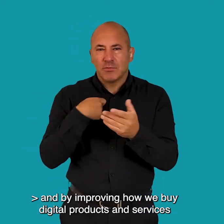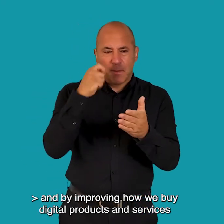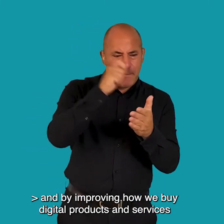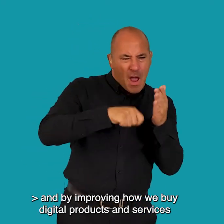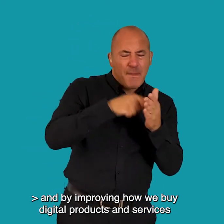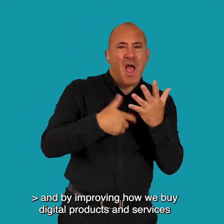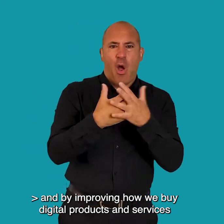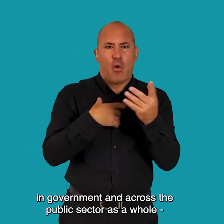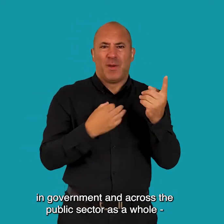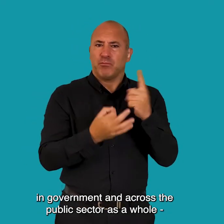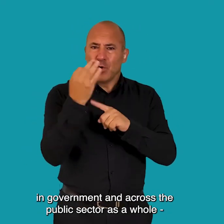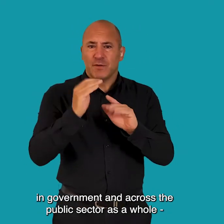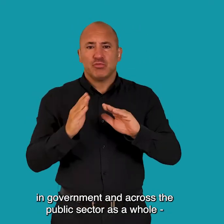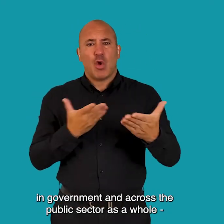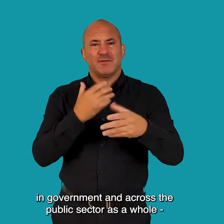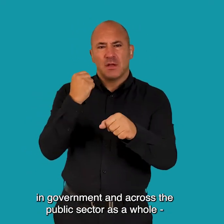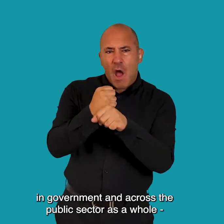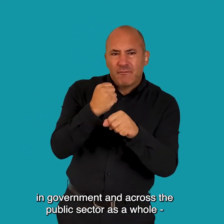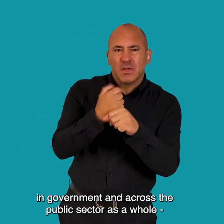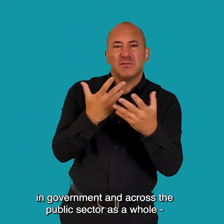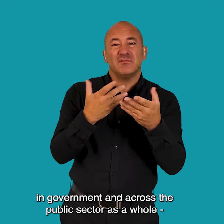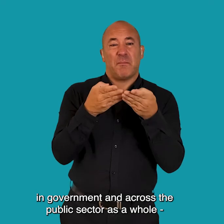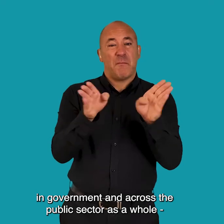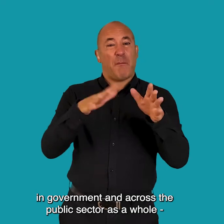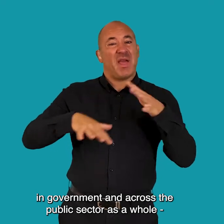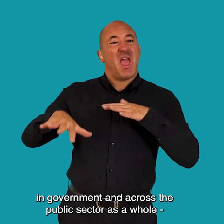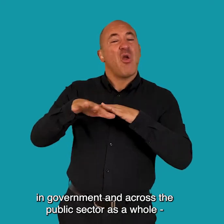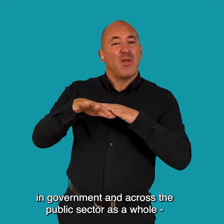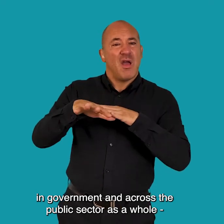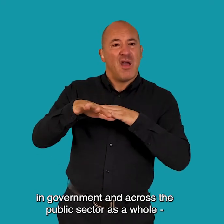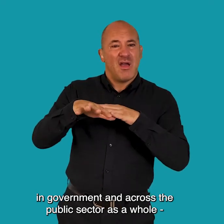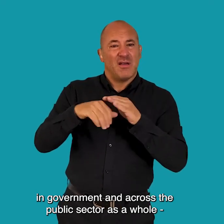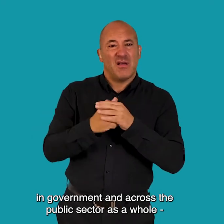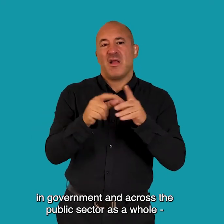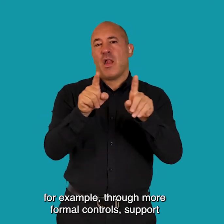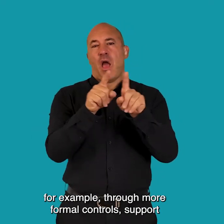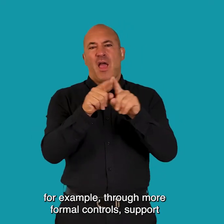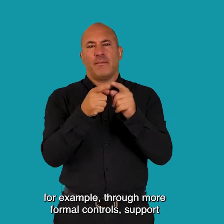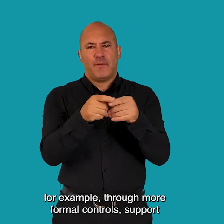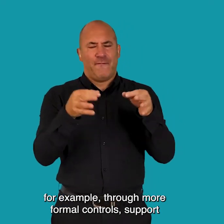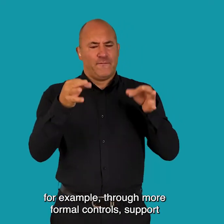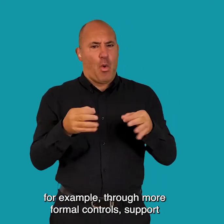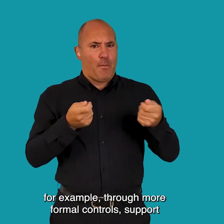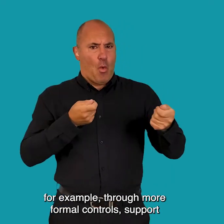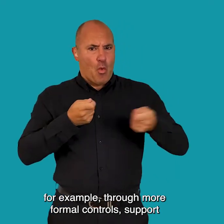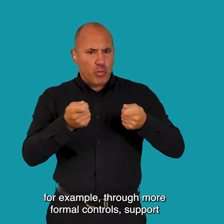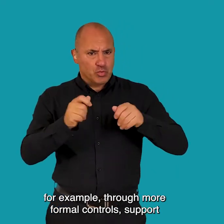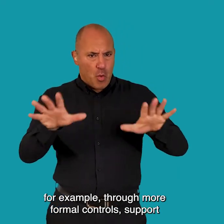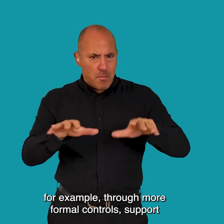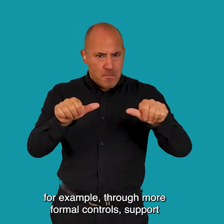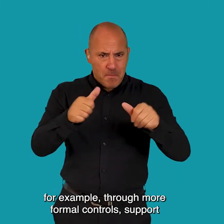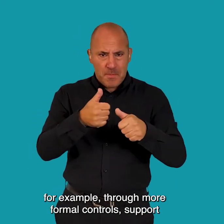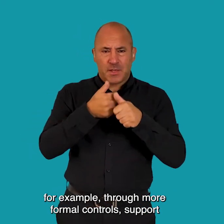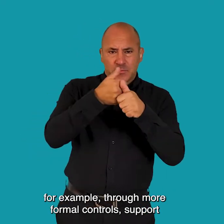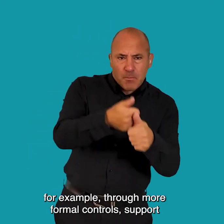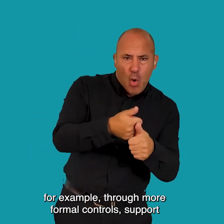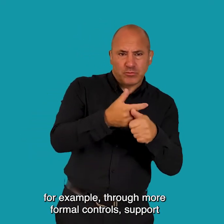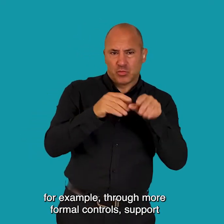and services in government and across the public sector as a whole, for example through more formal controls,